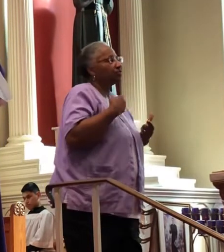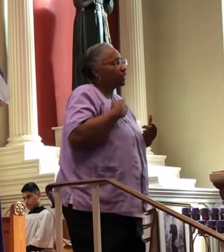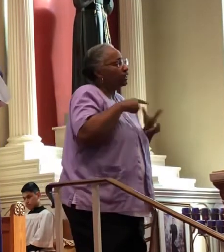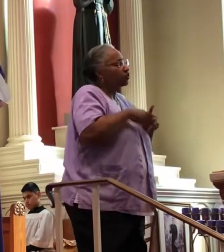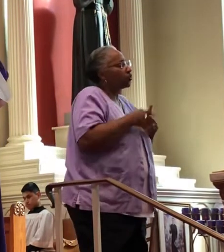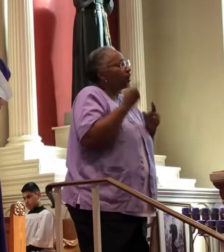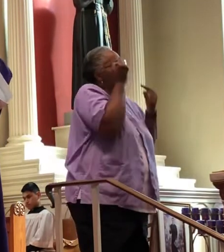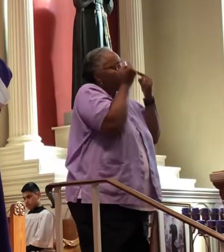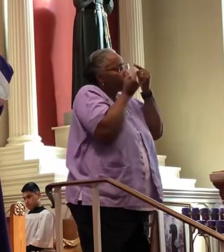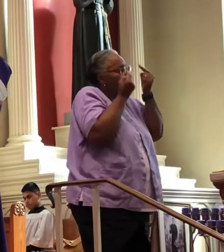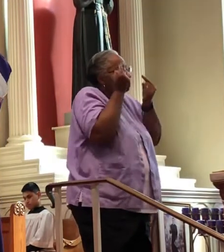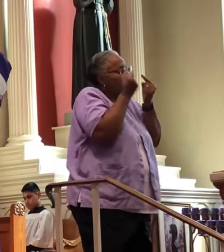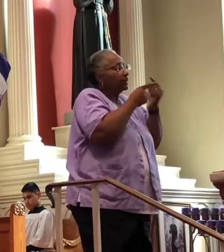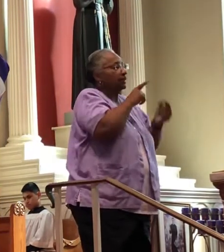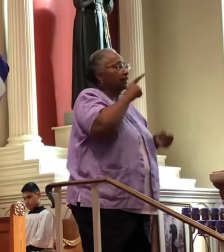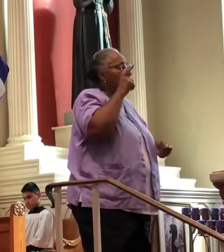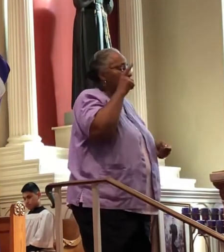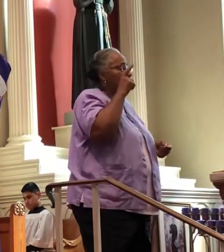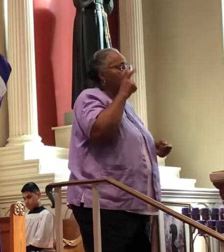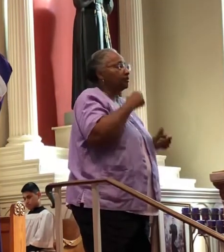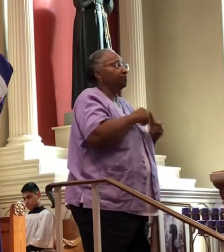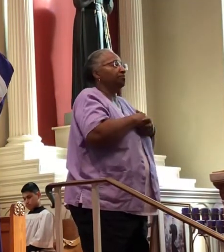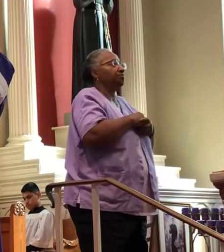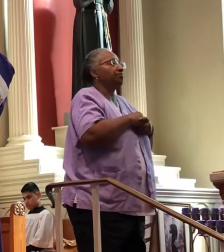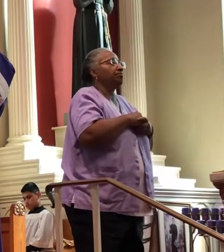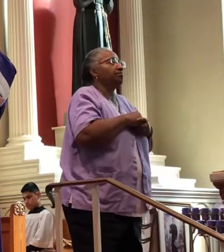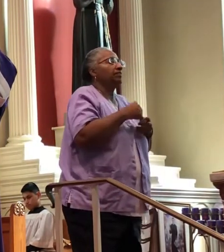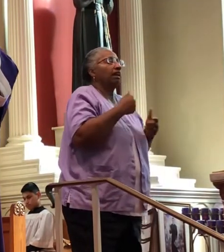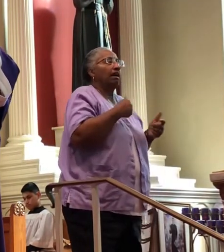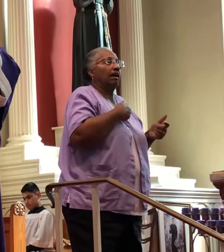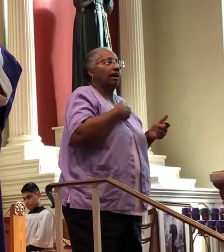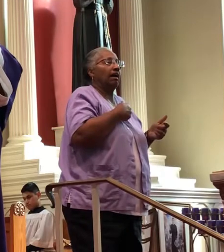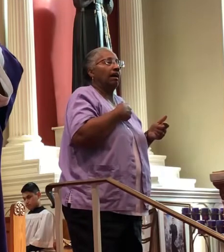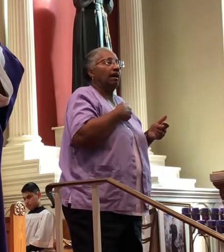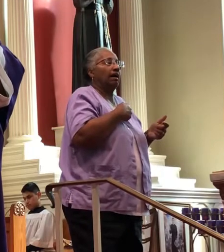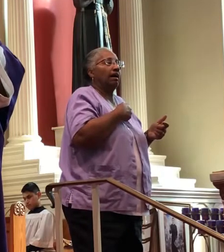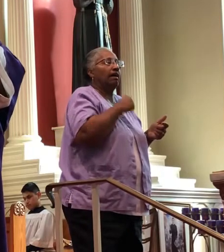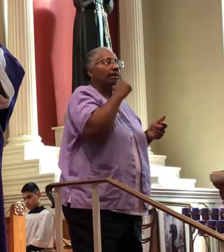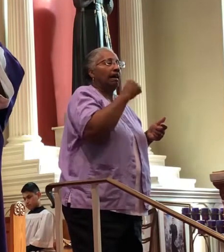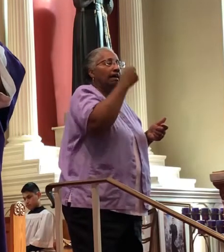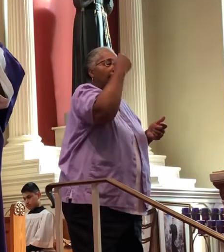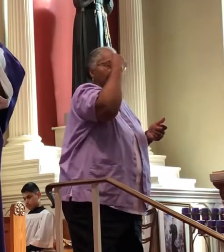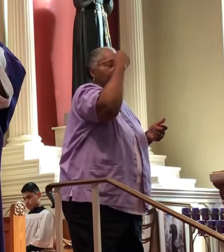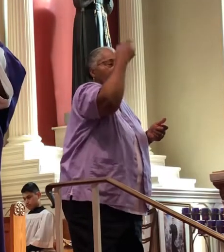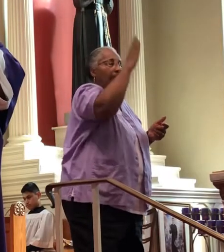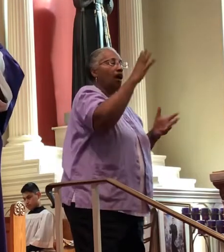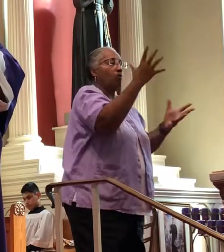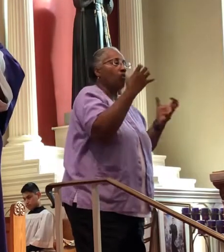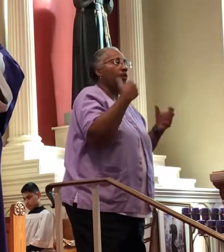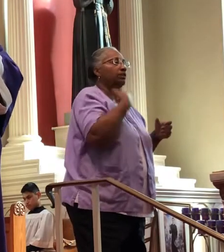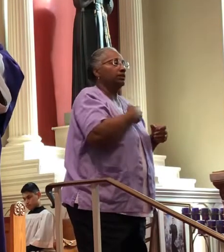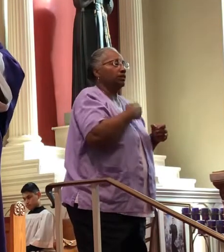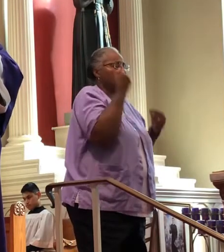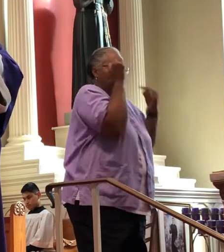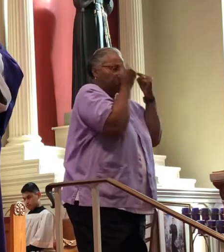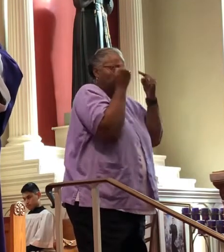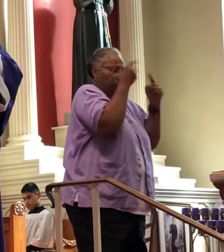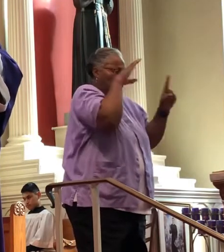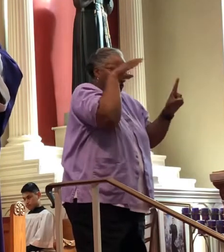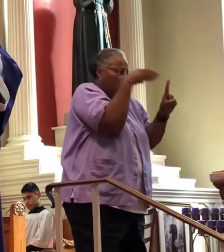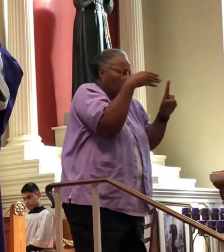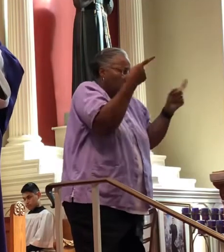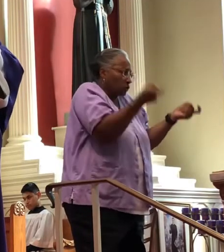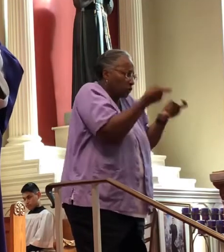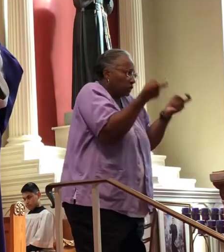Lent, I don't think that God wants us to ponder so much on sin and